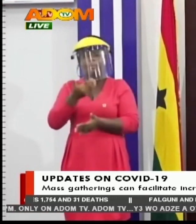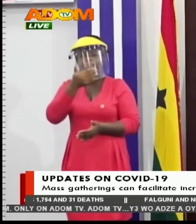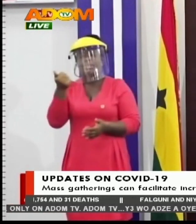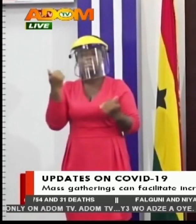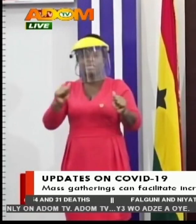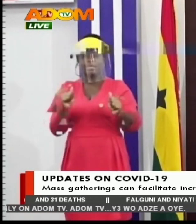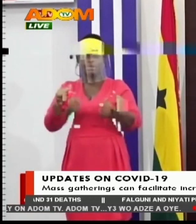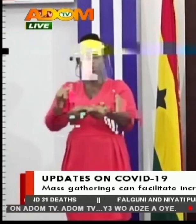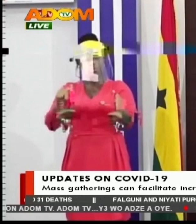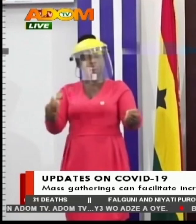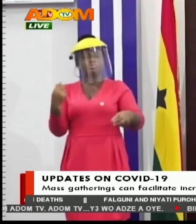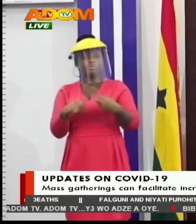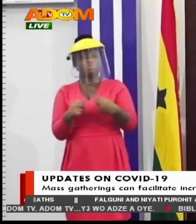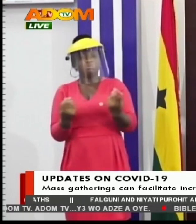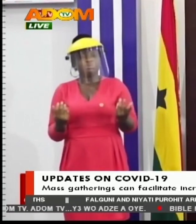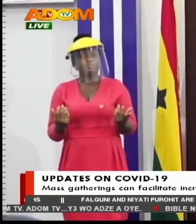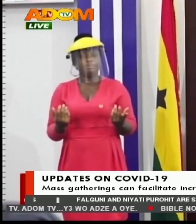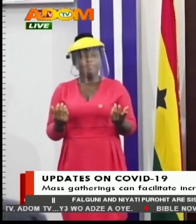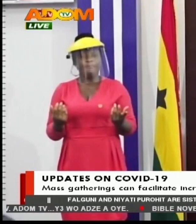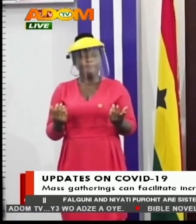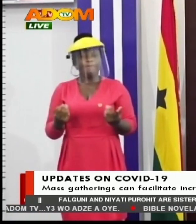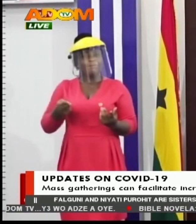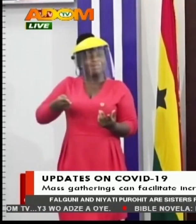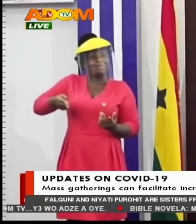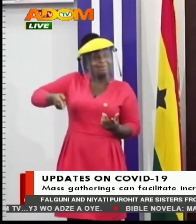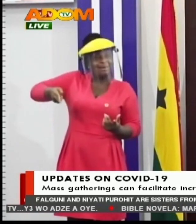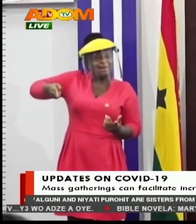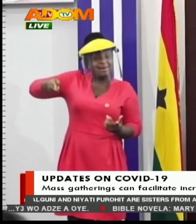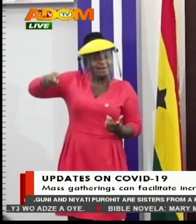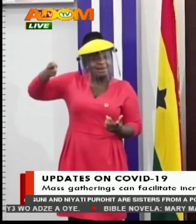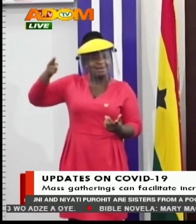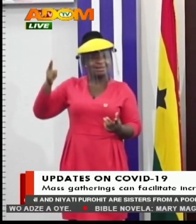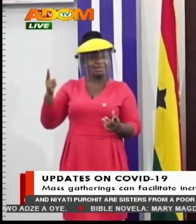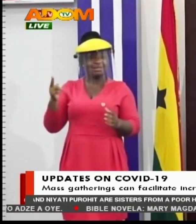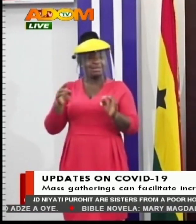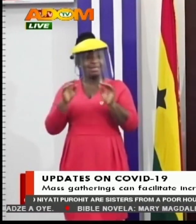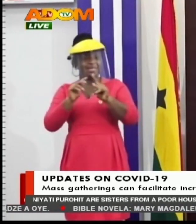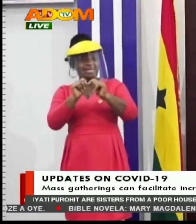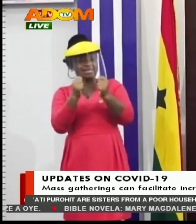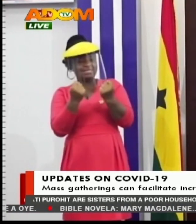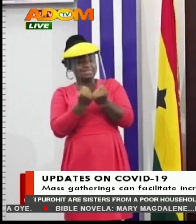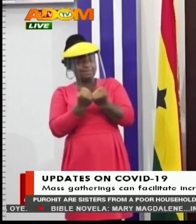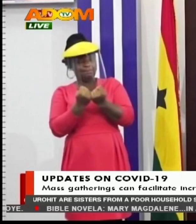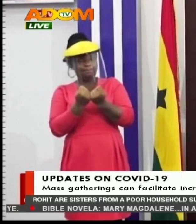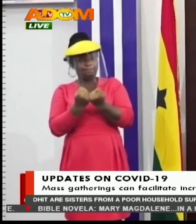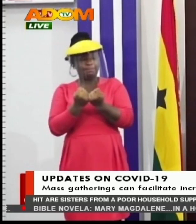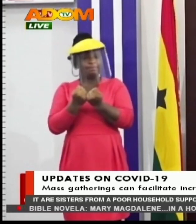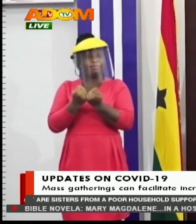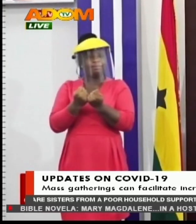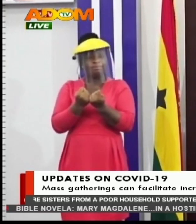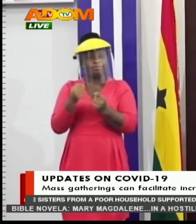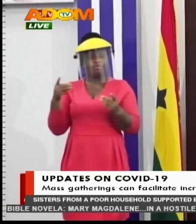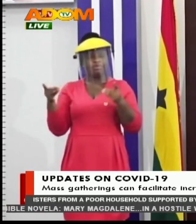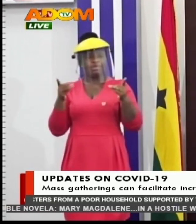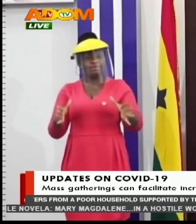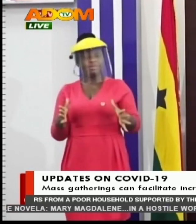And then to make recommendations. But it must be said that Obuasi is actually very active, with a lot of collaboration being